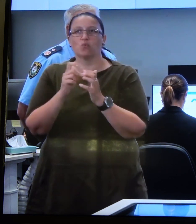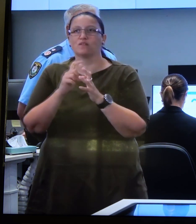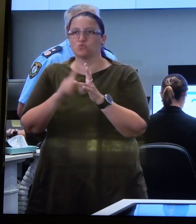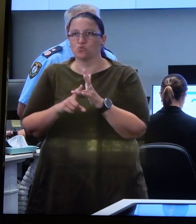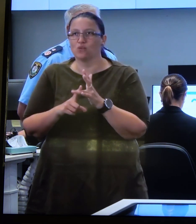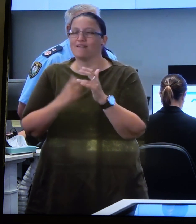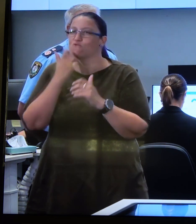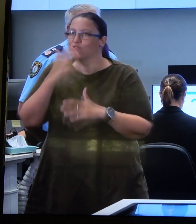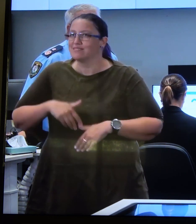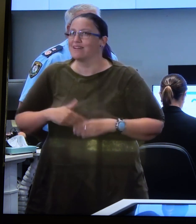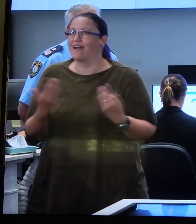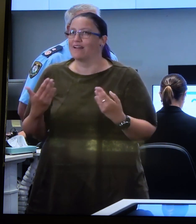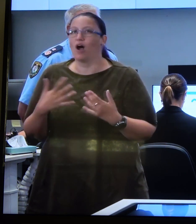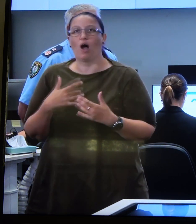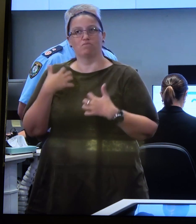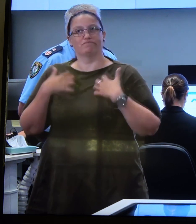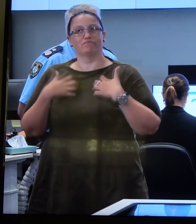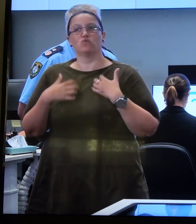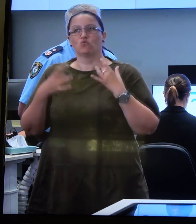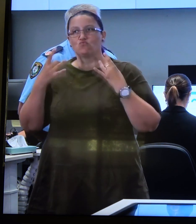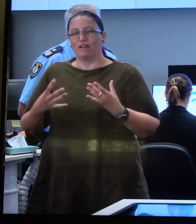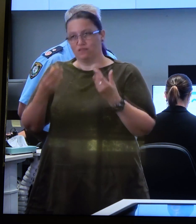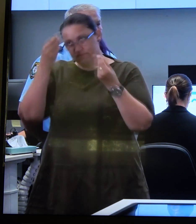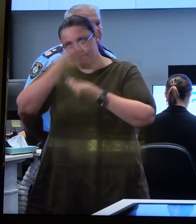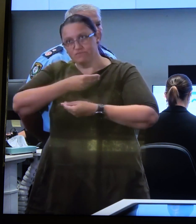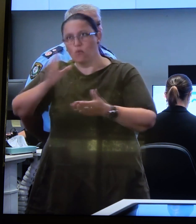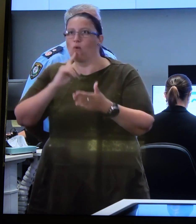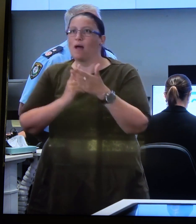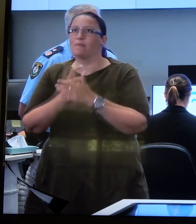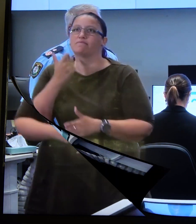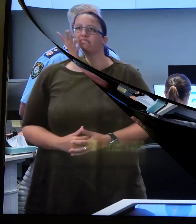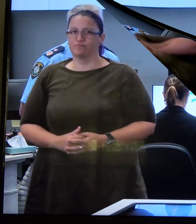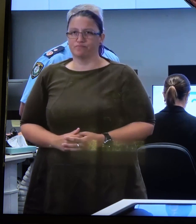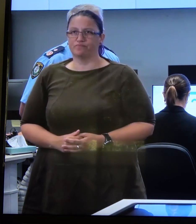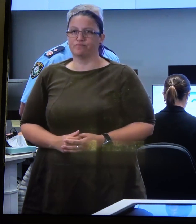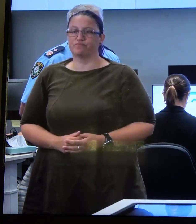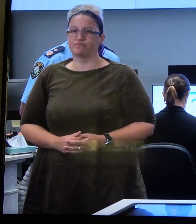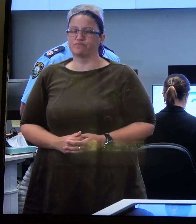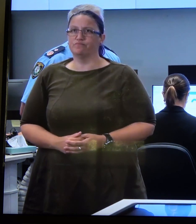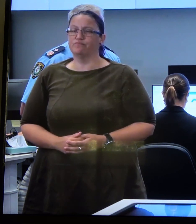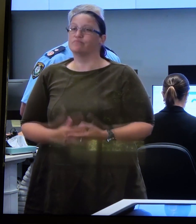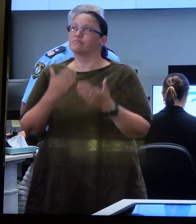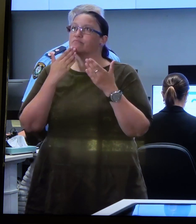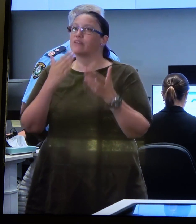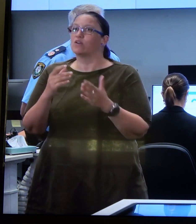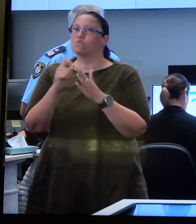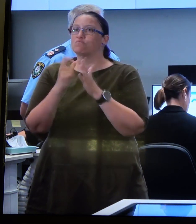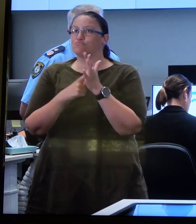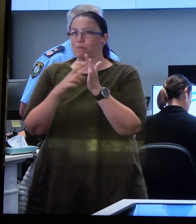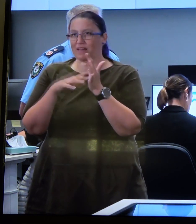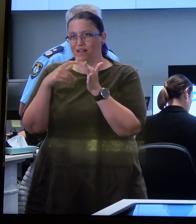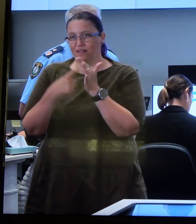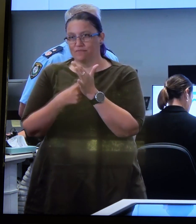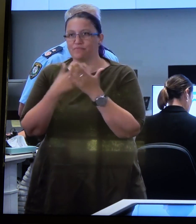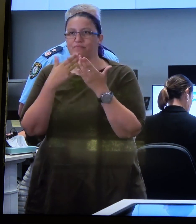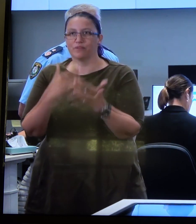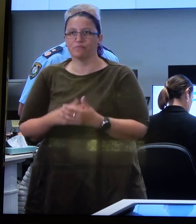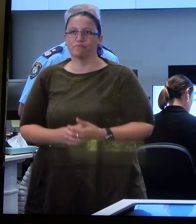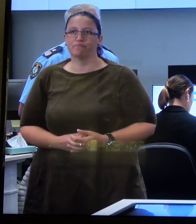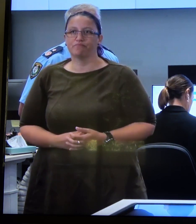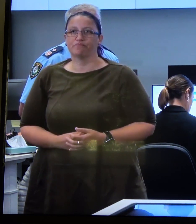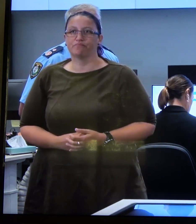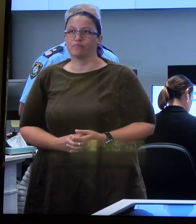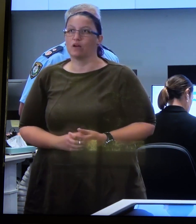being able to regularly brief the community on important updates. Thank you, Premier. So as at 11